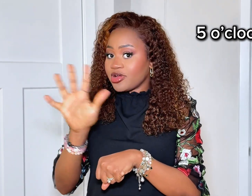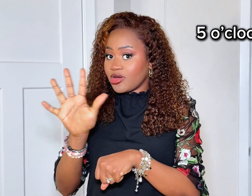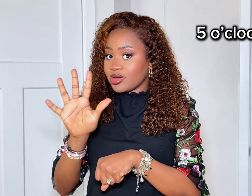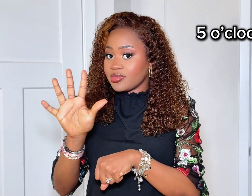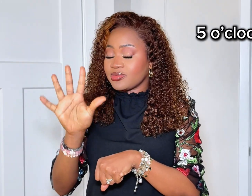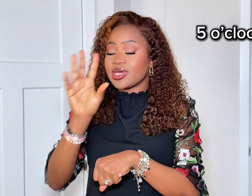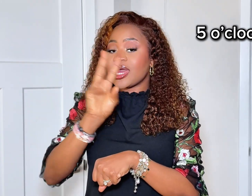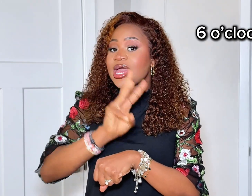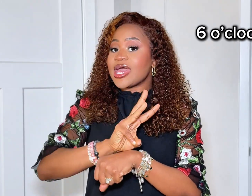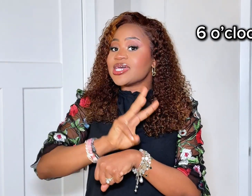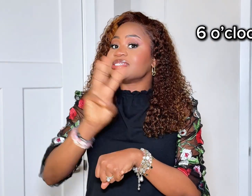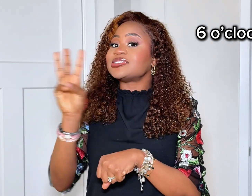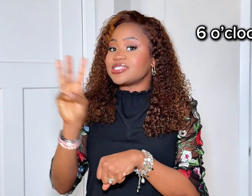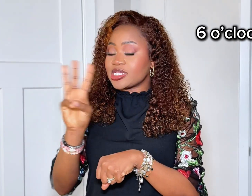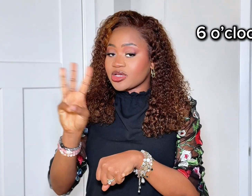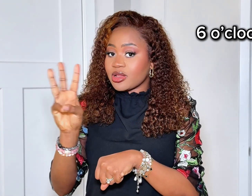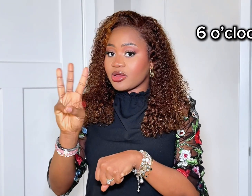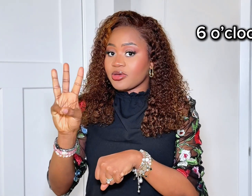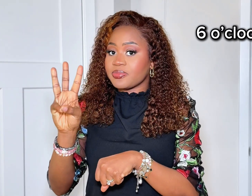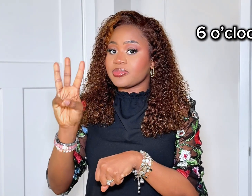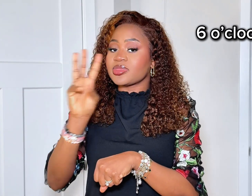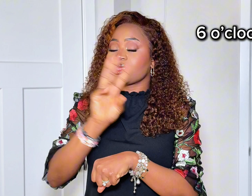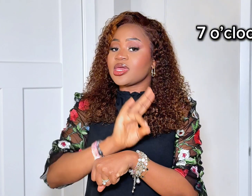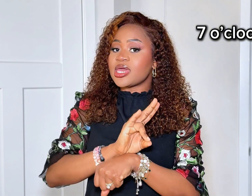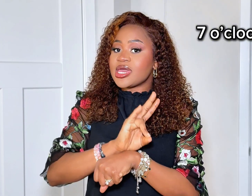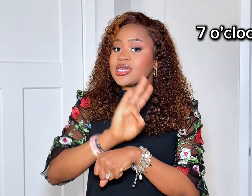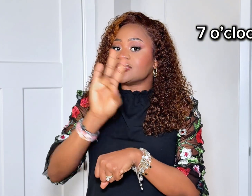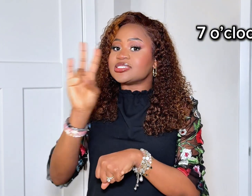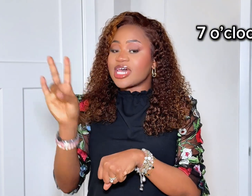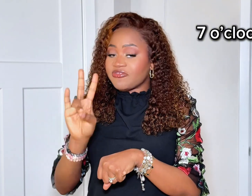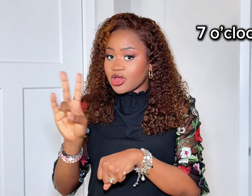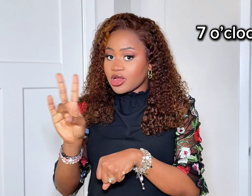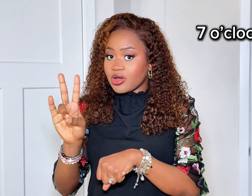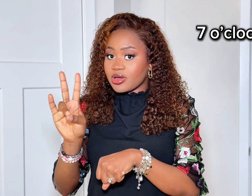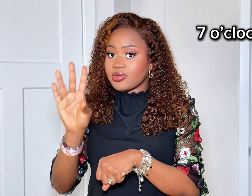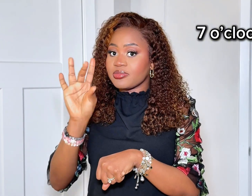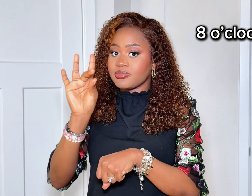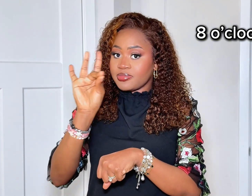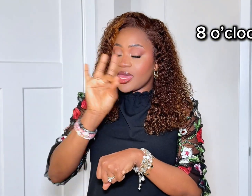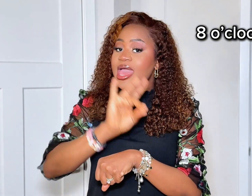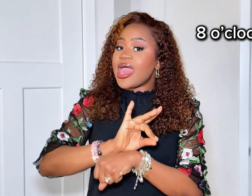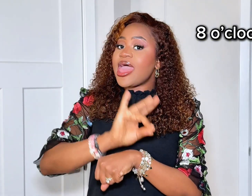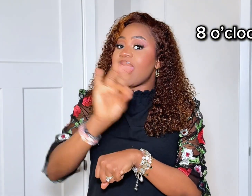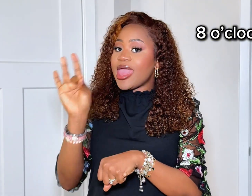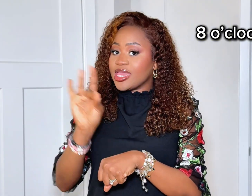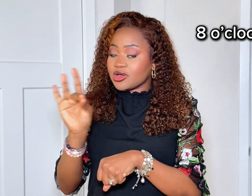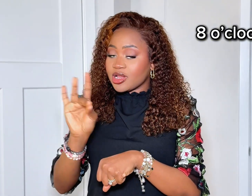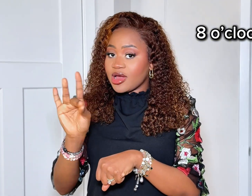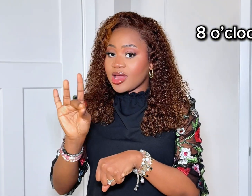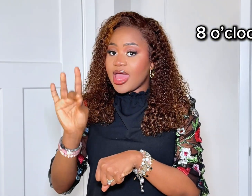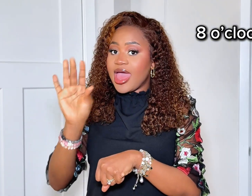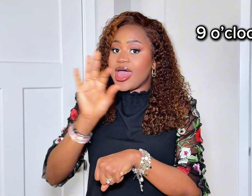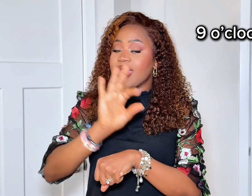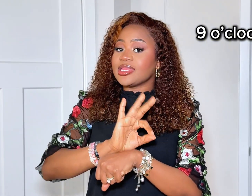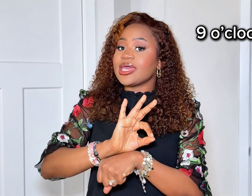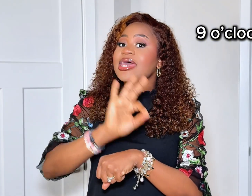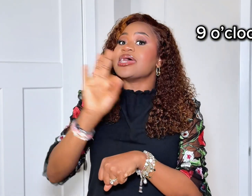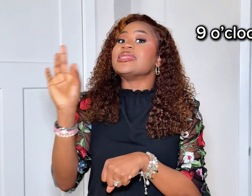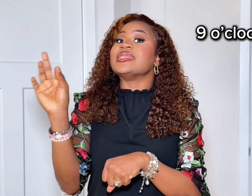o'clock. 6 o'clock. 7 o'clock. 8 o'clock. And